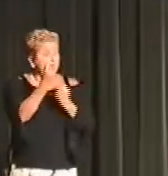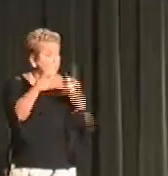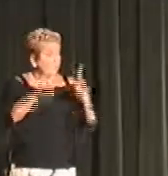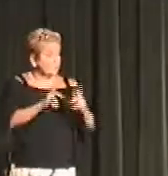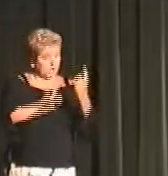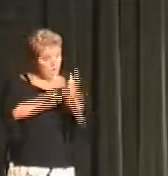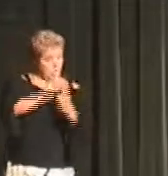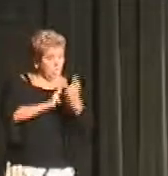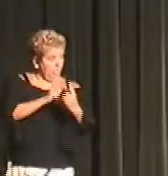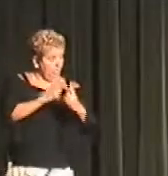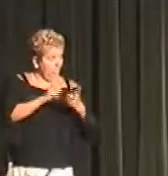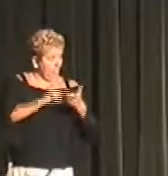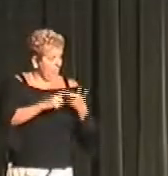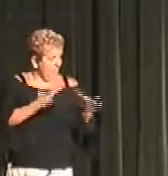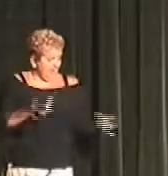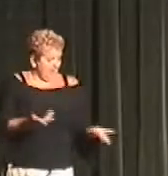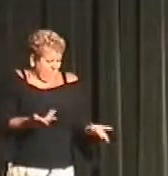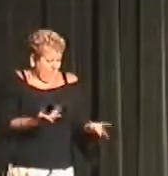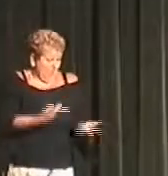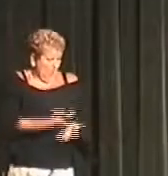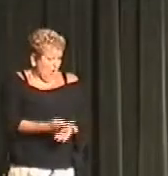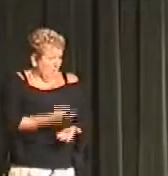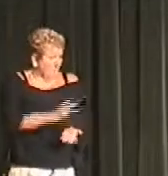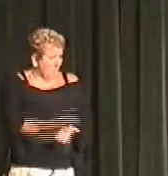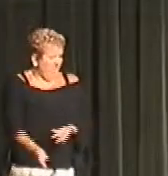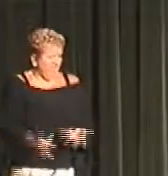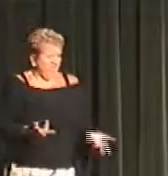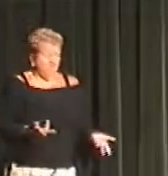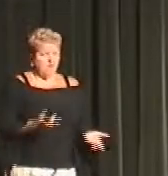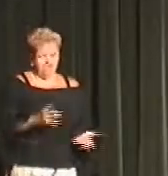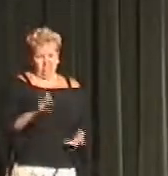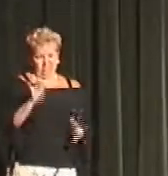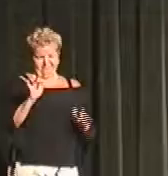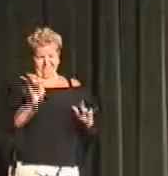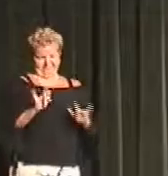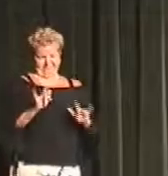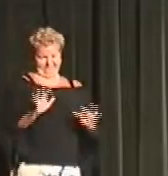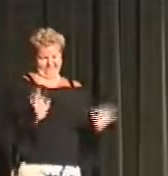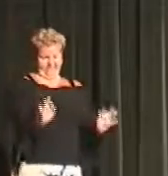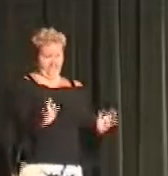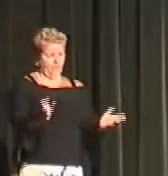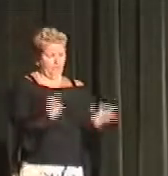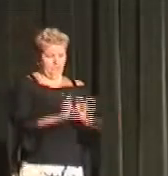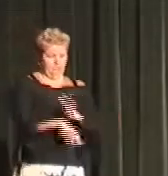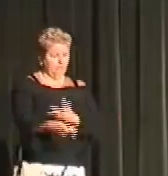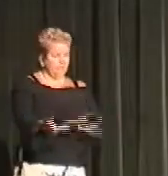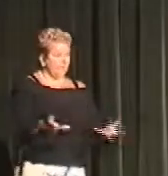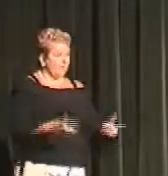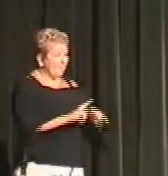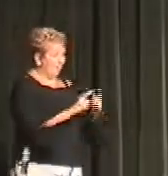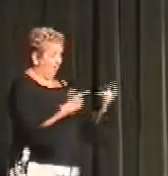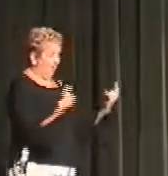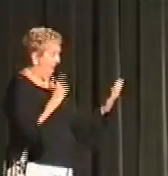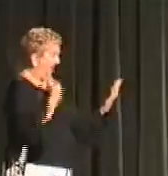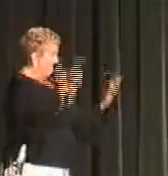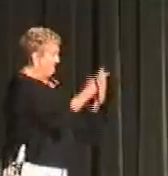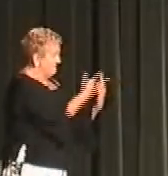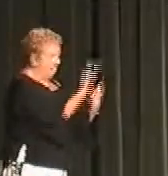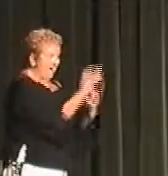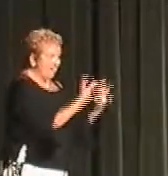fighter. You're not really tough. But if you always fight groups of 5 or more, then they think, you know, maybe she is kind of tough, because why would that many people have had to jump her? You know, so it was sort of that